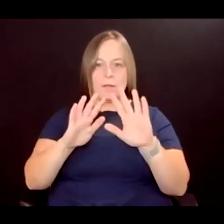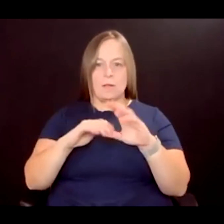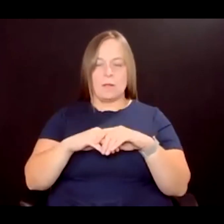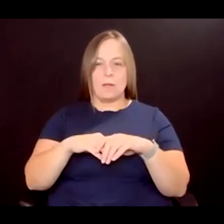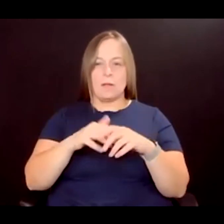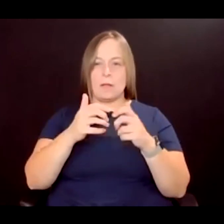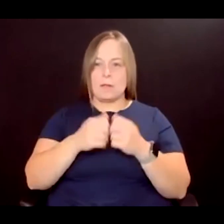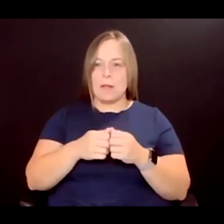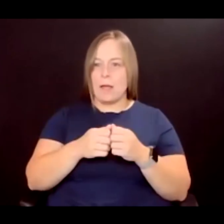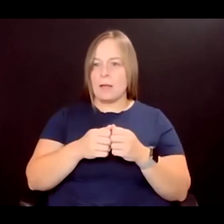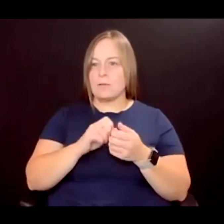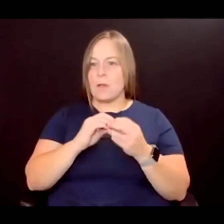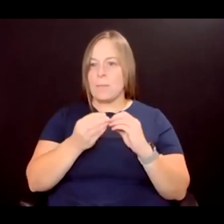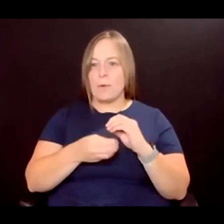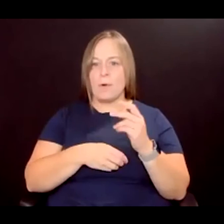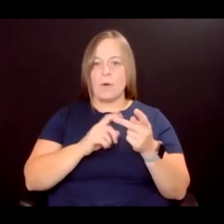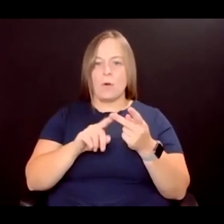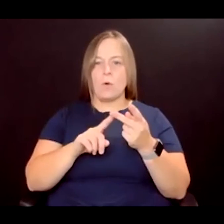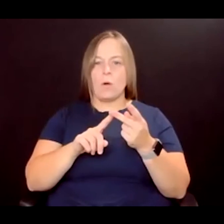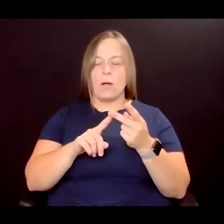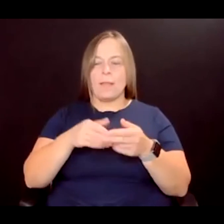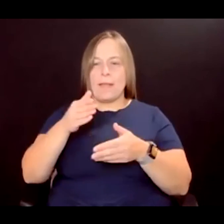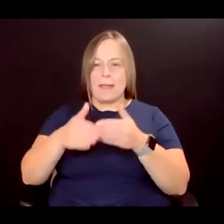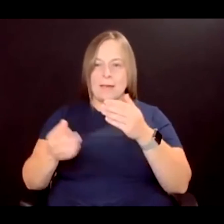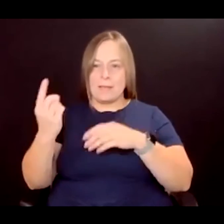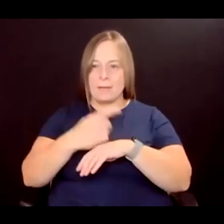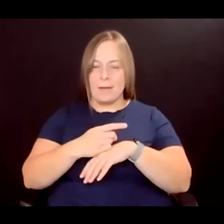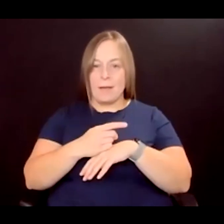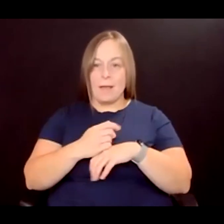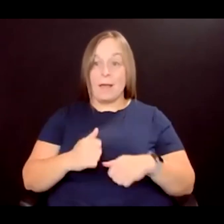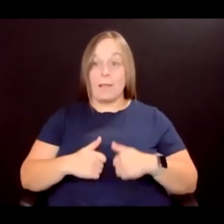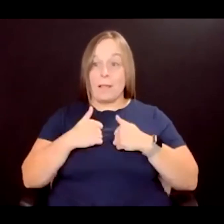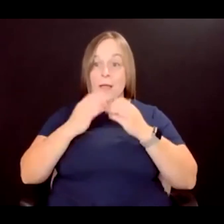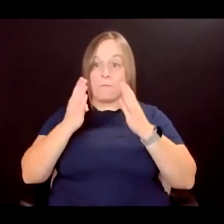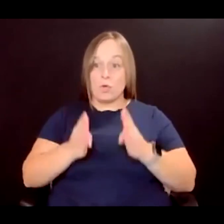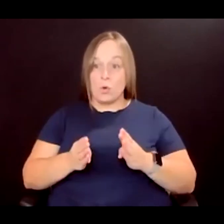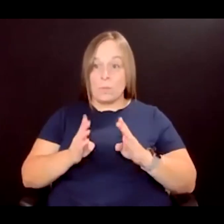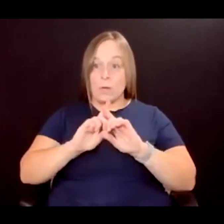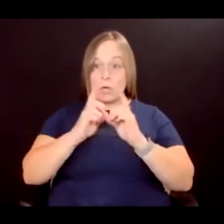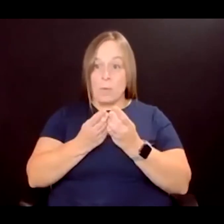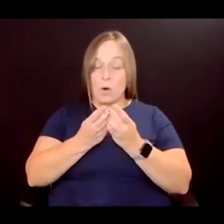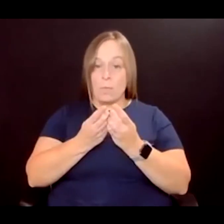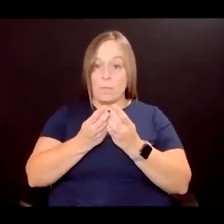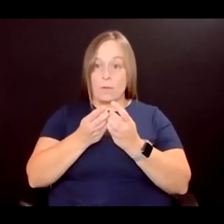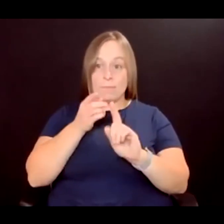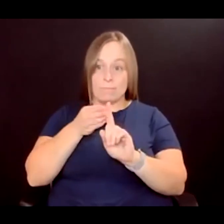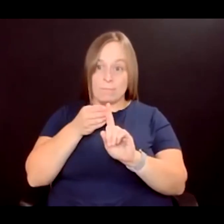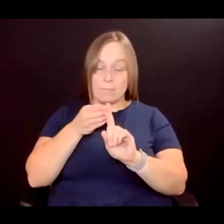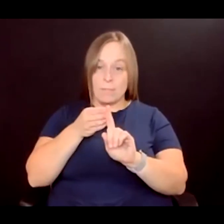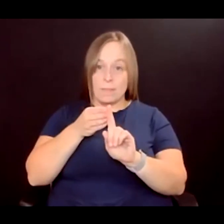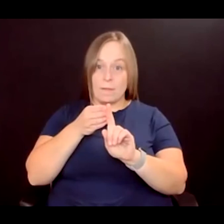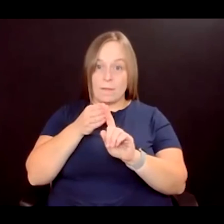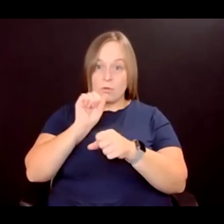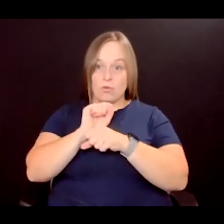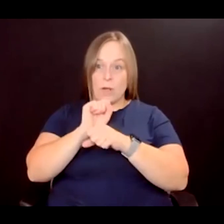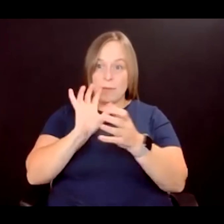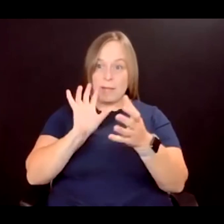not, but it has been a big issue. And, to go without medical care, assuming one has